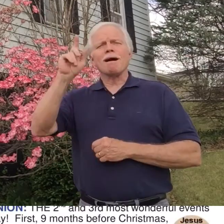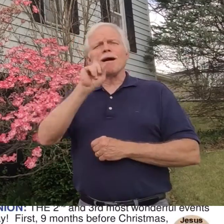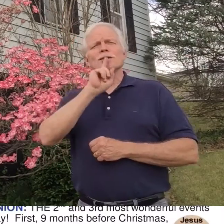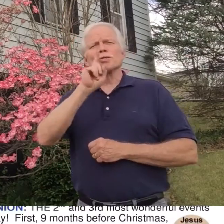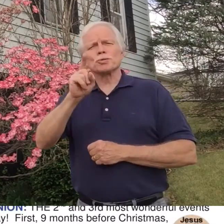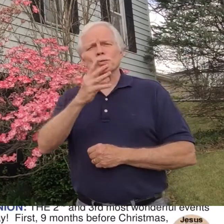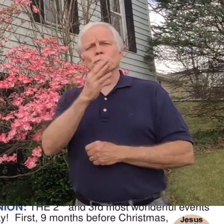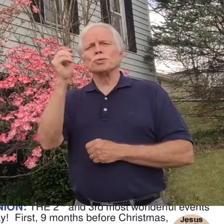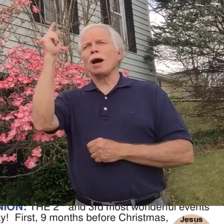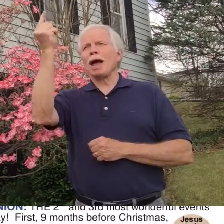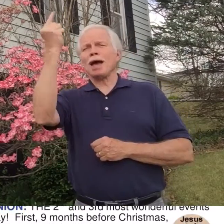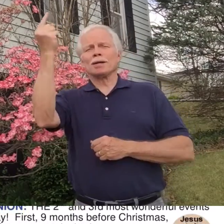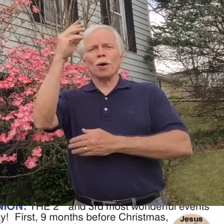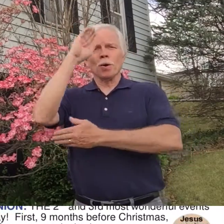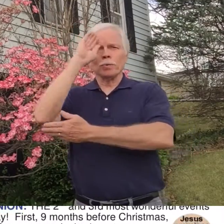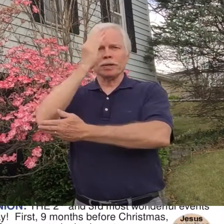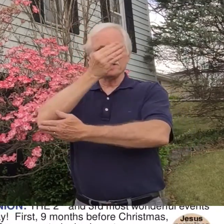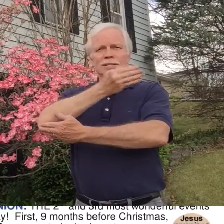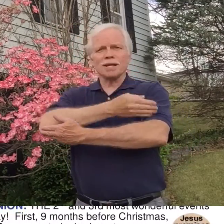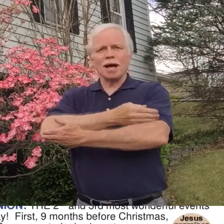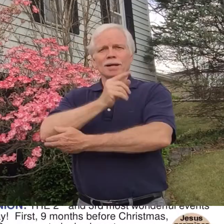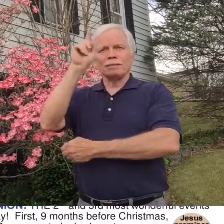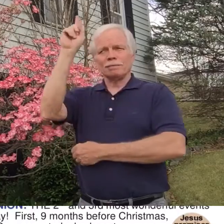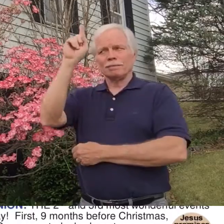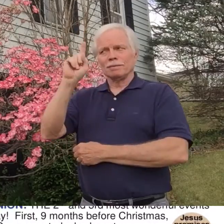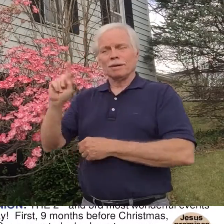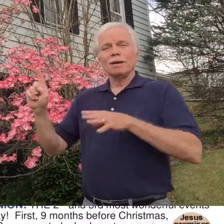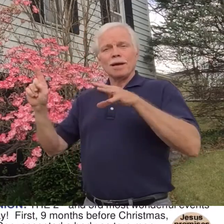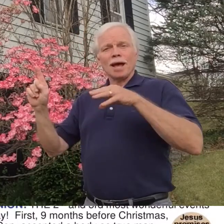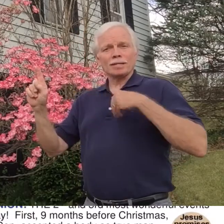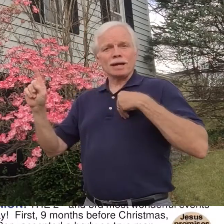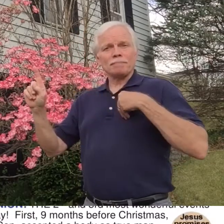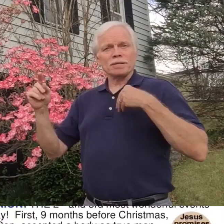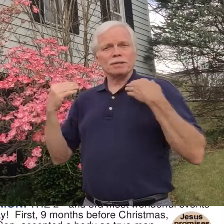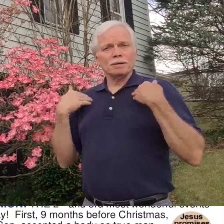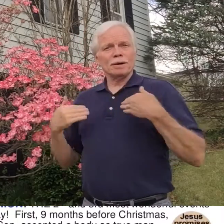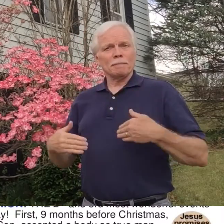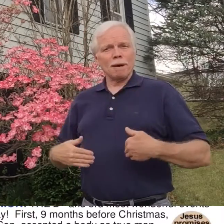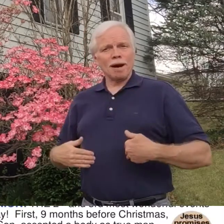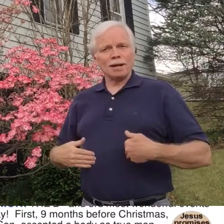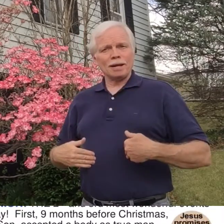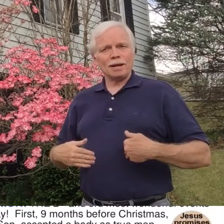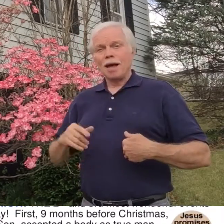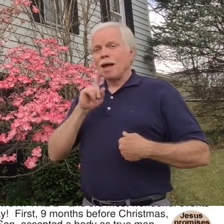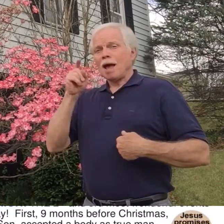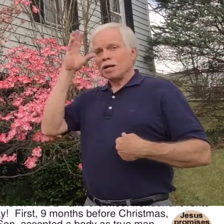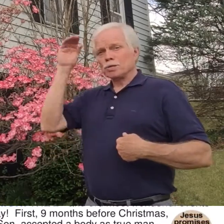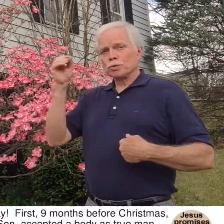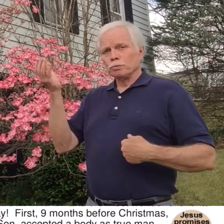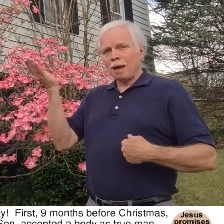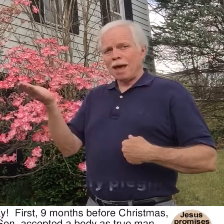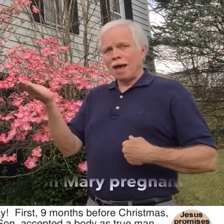God's true and only Son, accepted a body as true man.